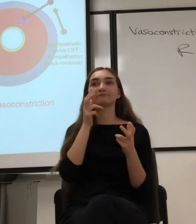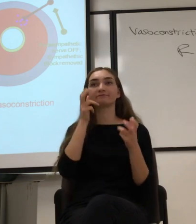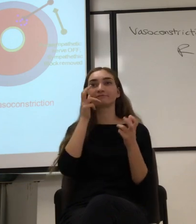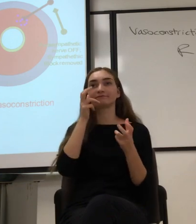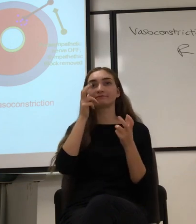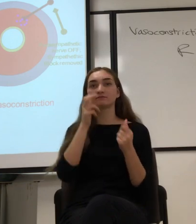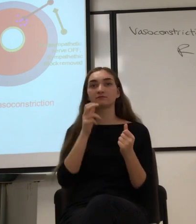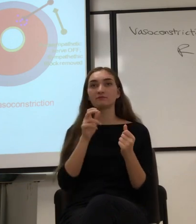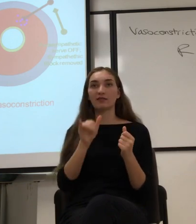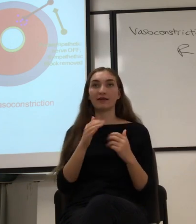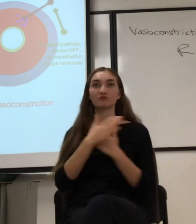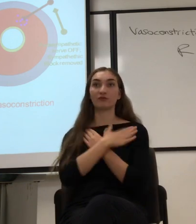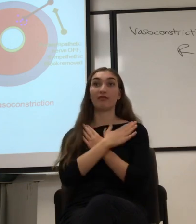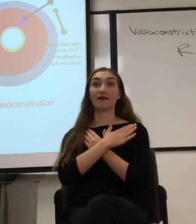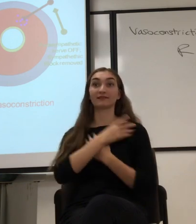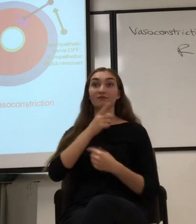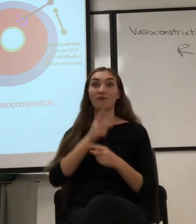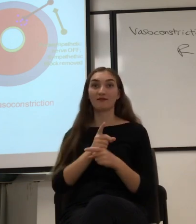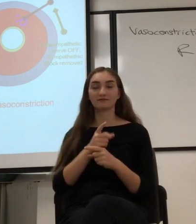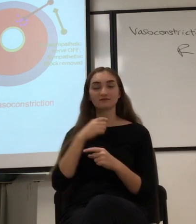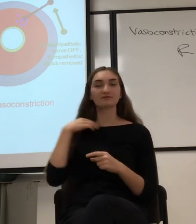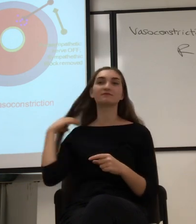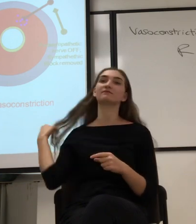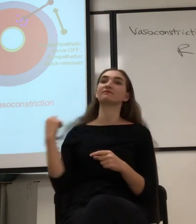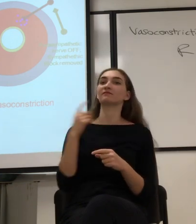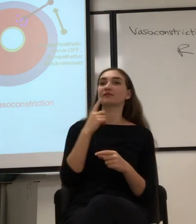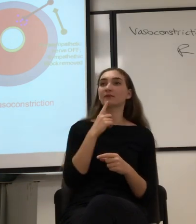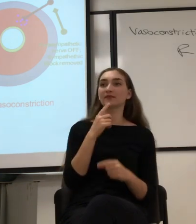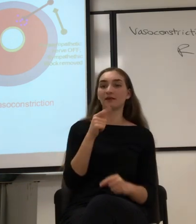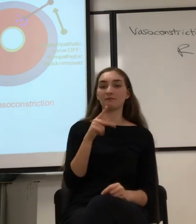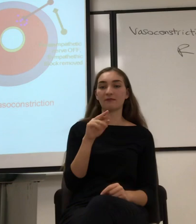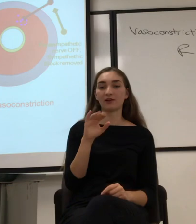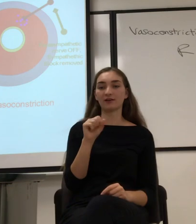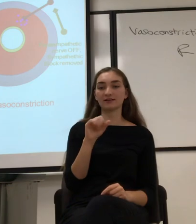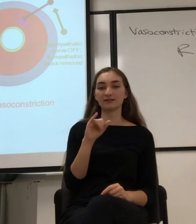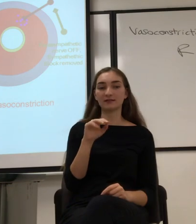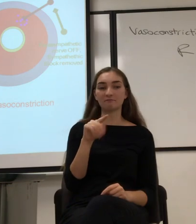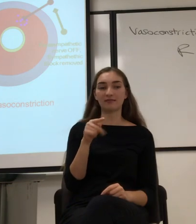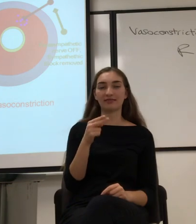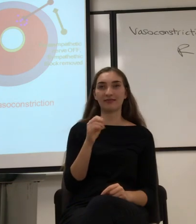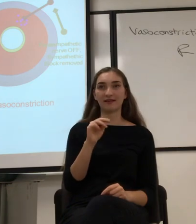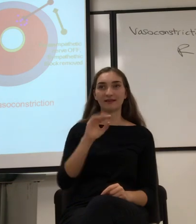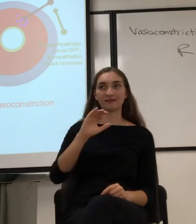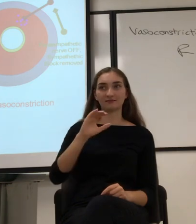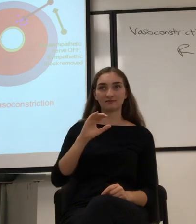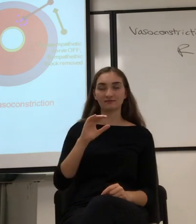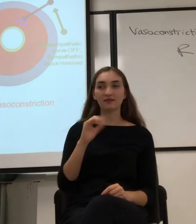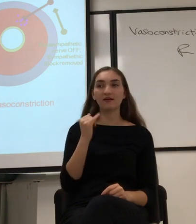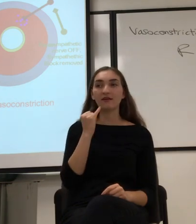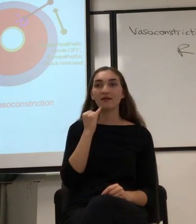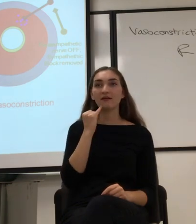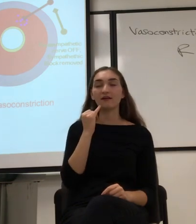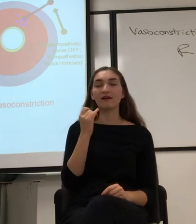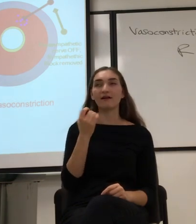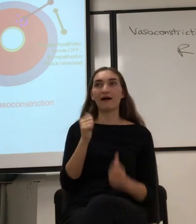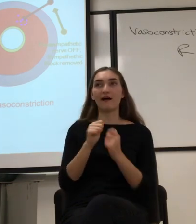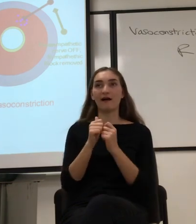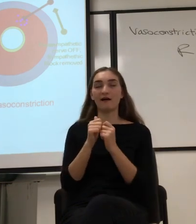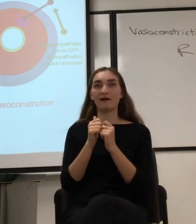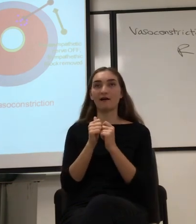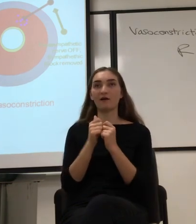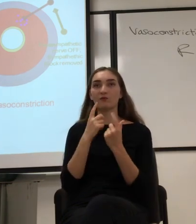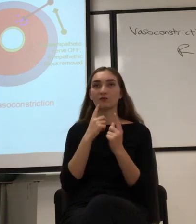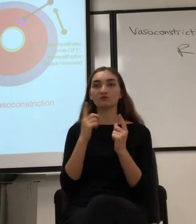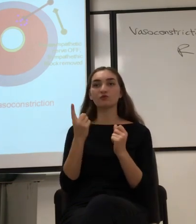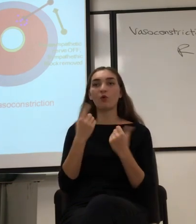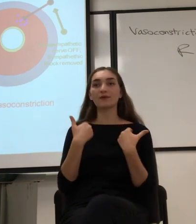as that can be. We say parasympathetic on. Okay. And how it works is you always have some sympathetic